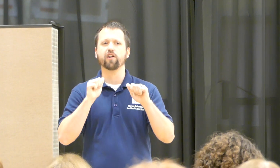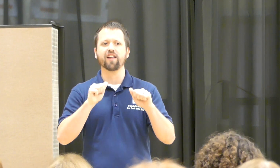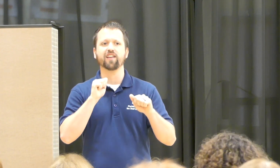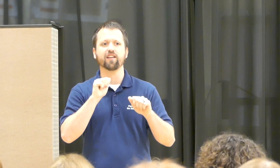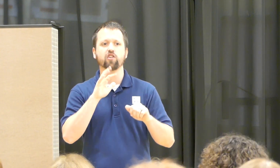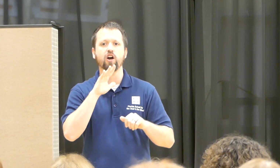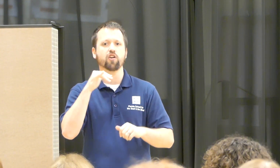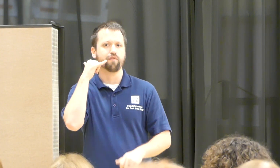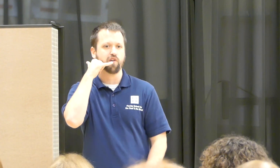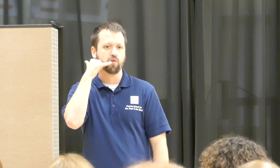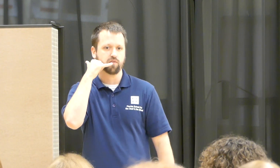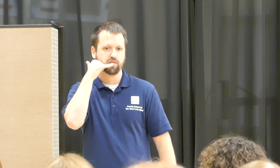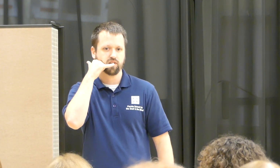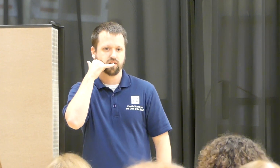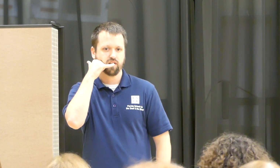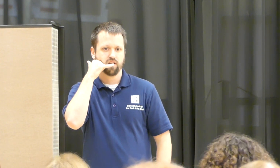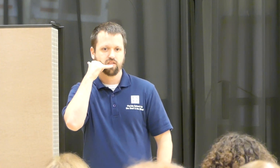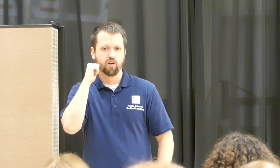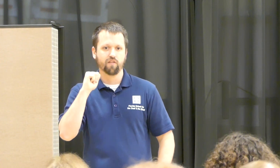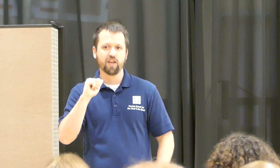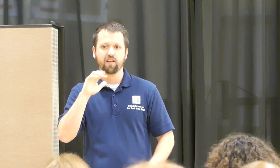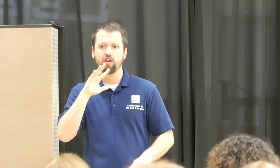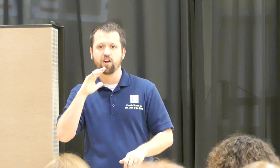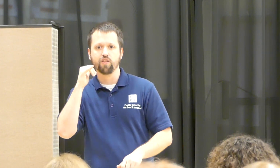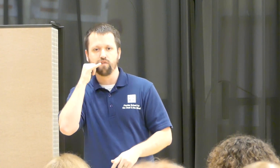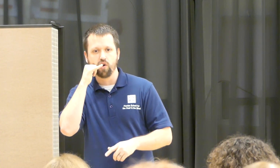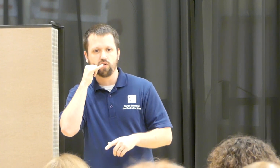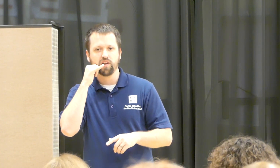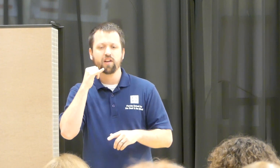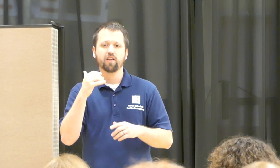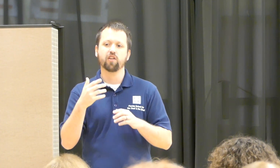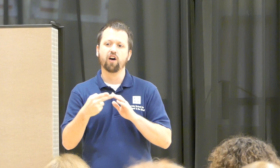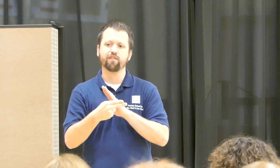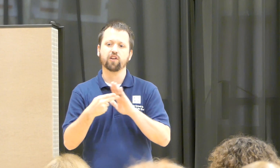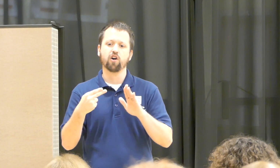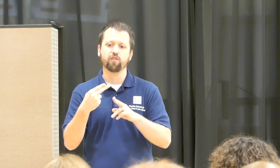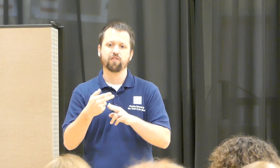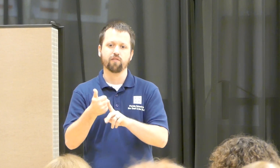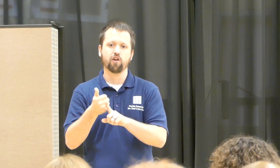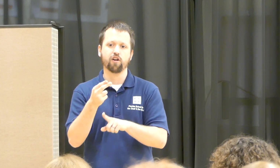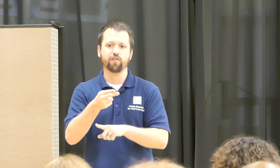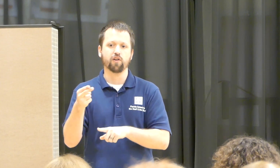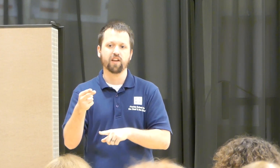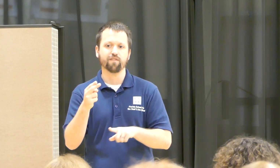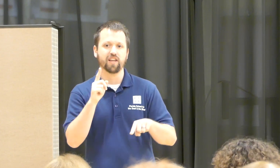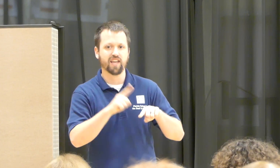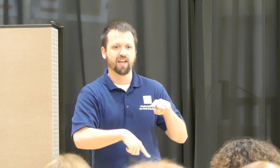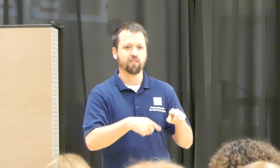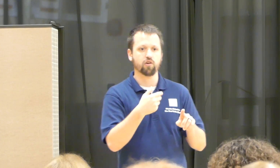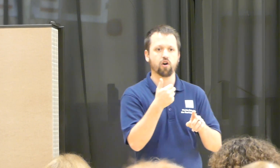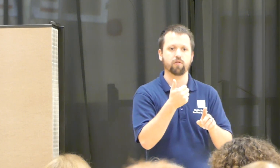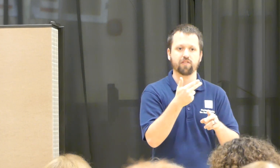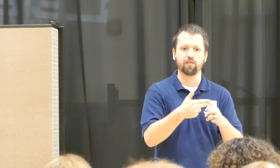not they can talk on the phone. So if they can talk on the phone, they'll often call themselves hard of hearing. If they can't, they'll call themselves